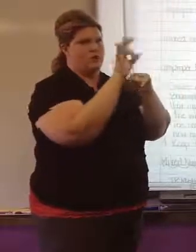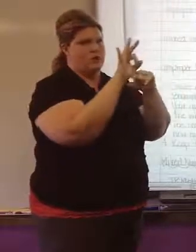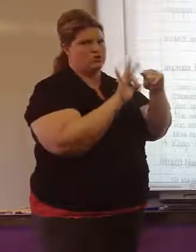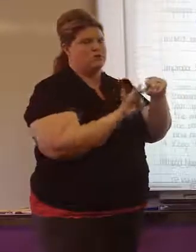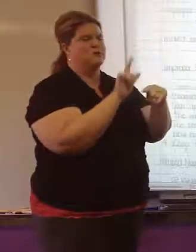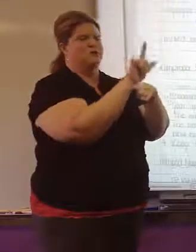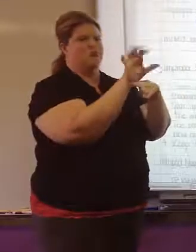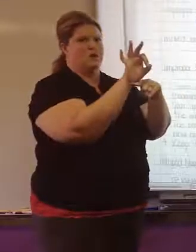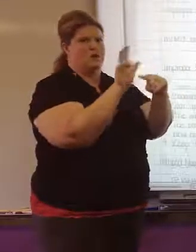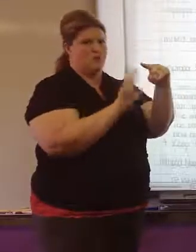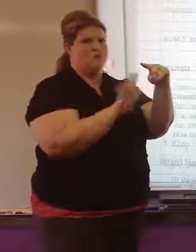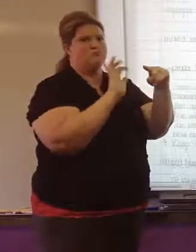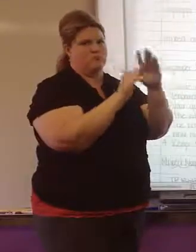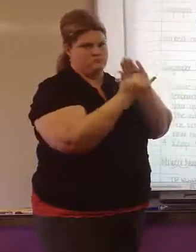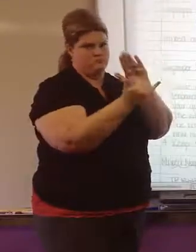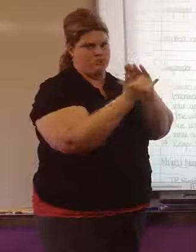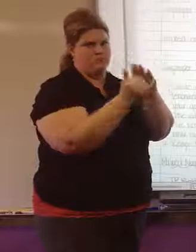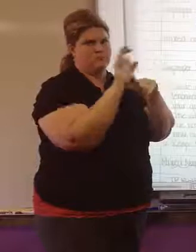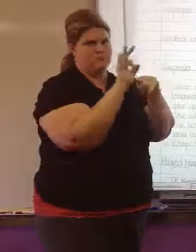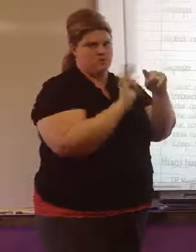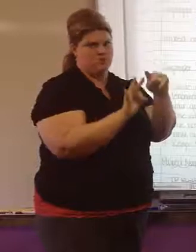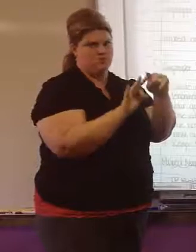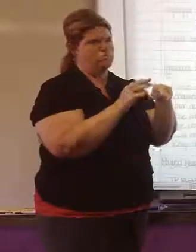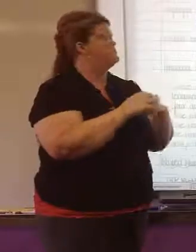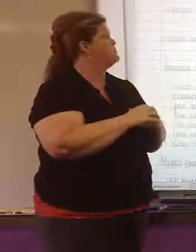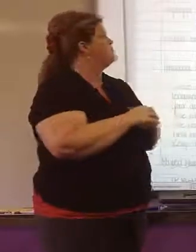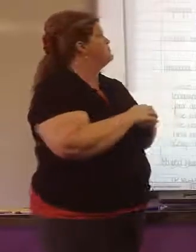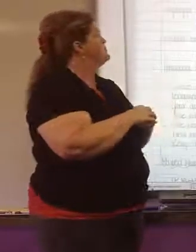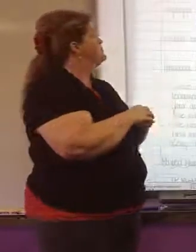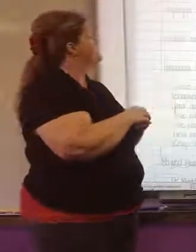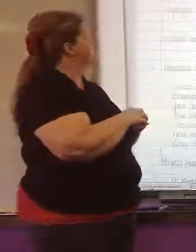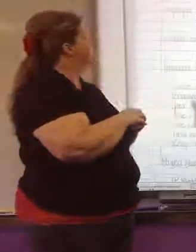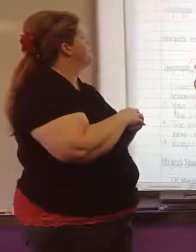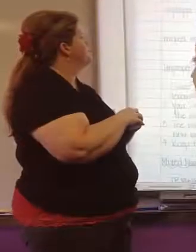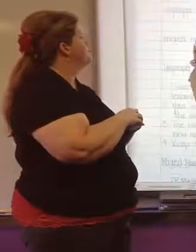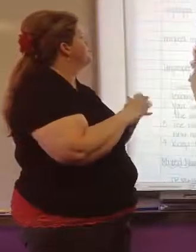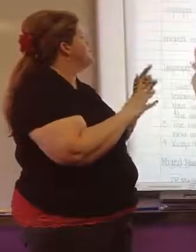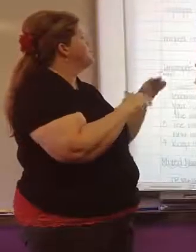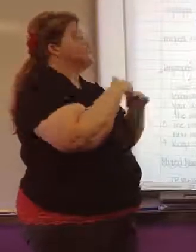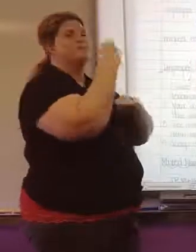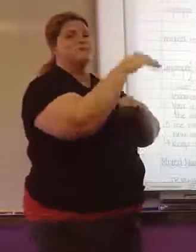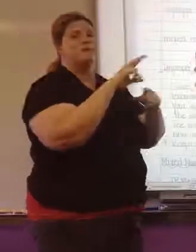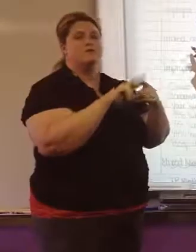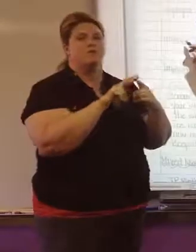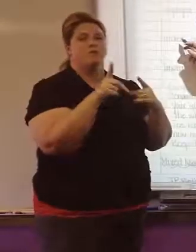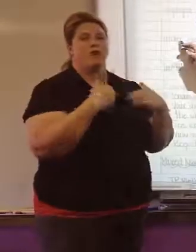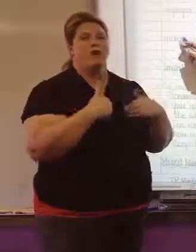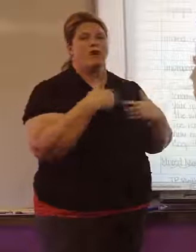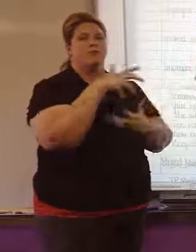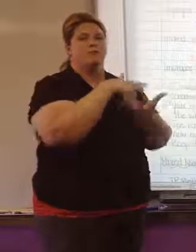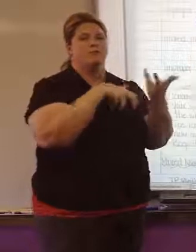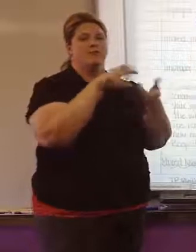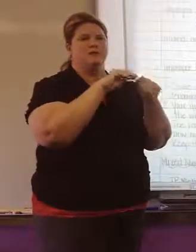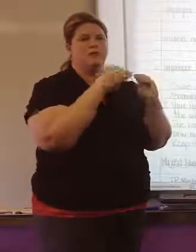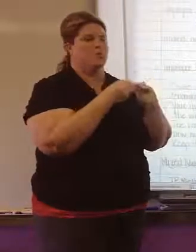29 thirds. Those are improper fractions. The next vocabulary you have is